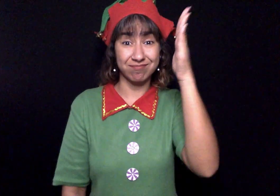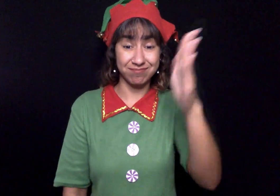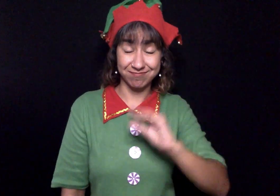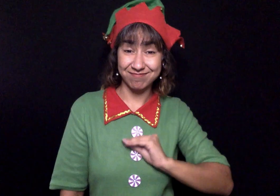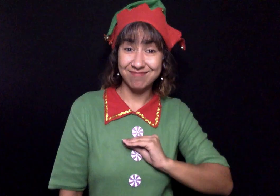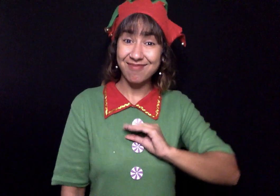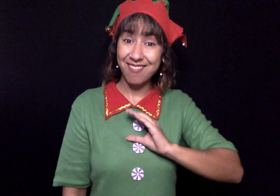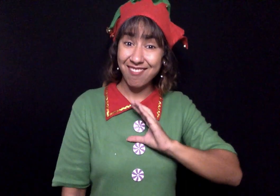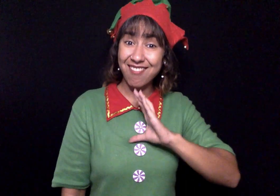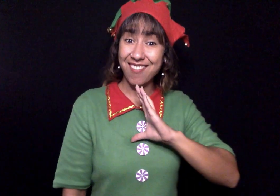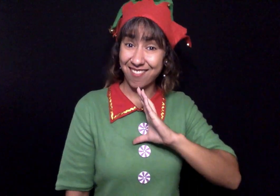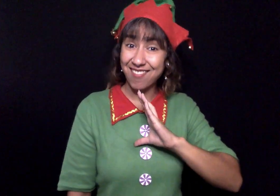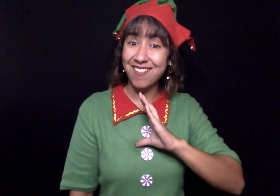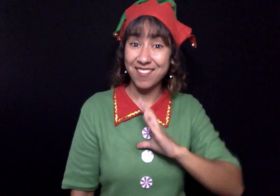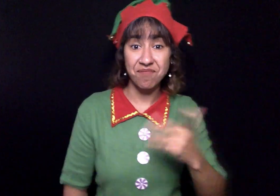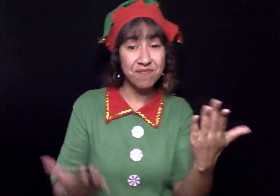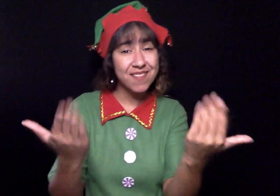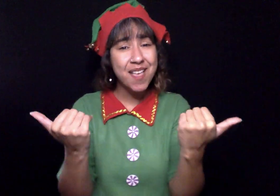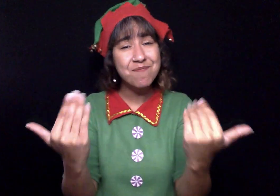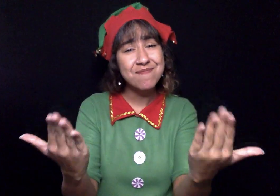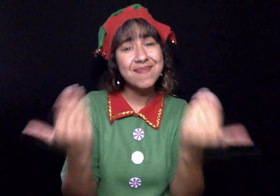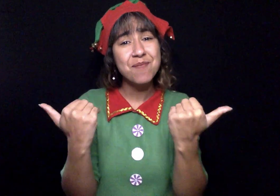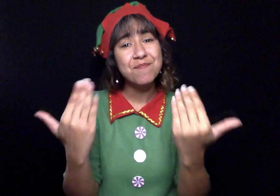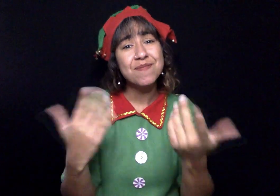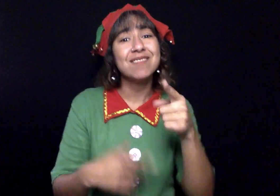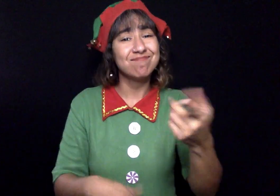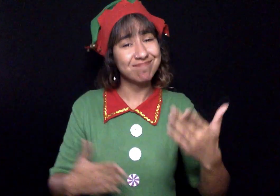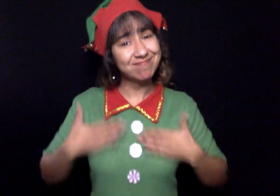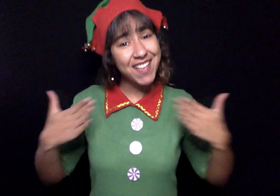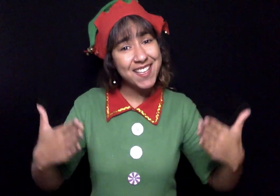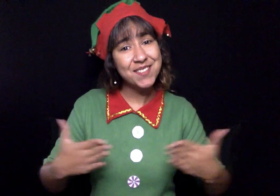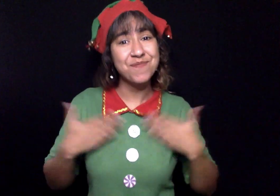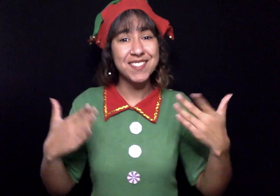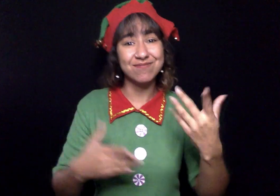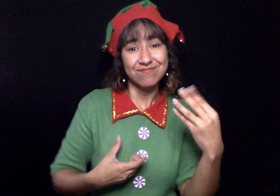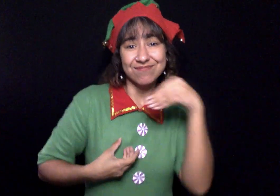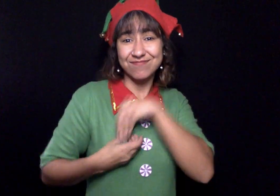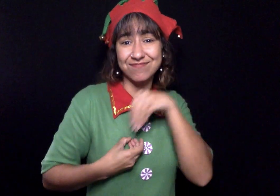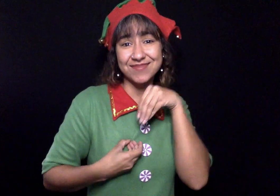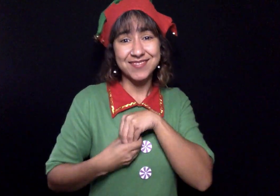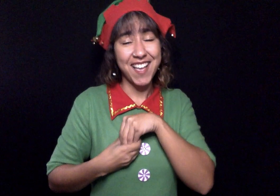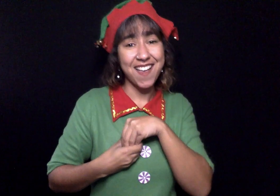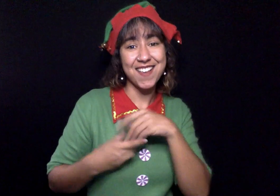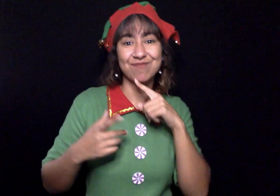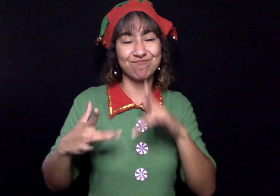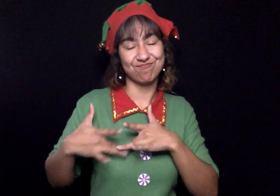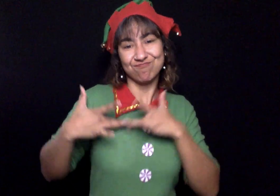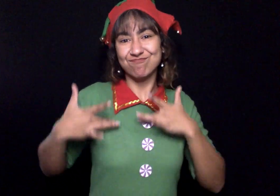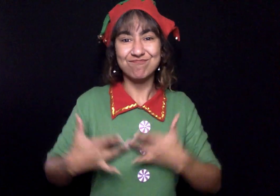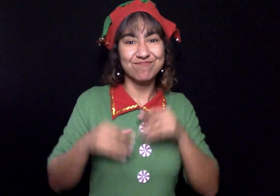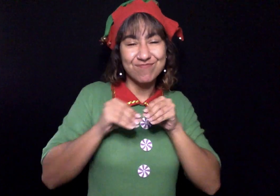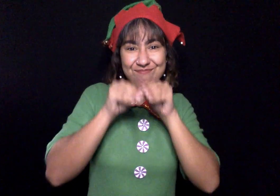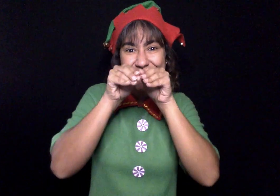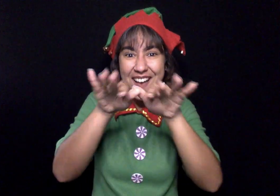give away Put a little holiday in your heart It'll put a little shovel